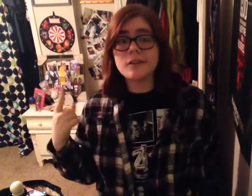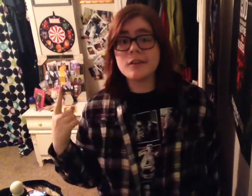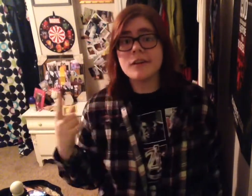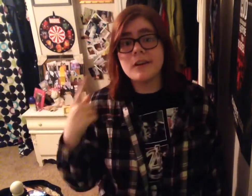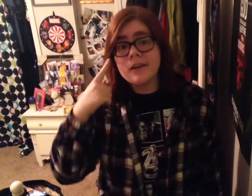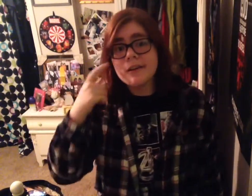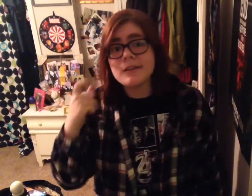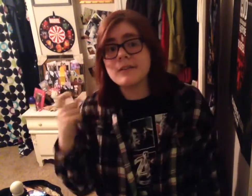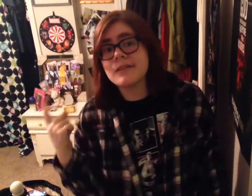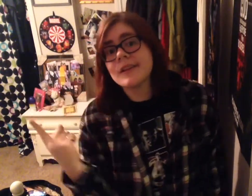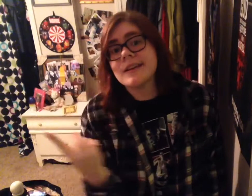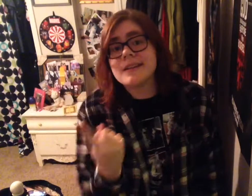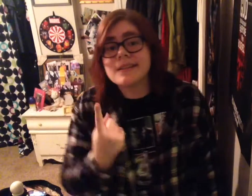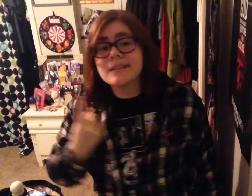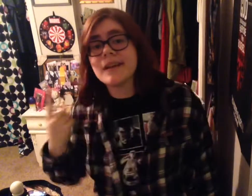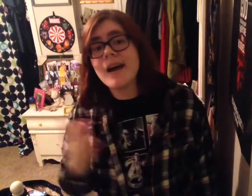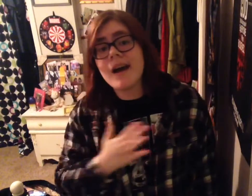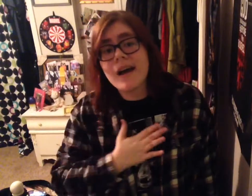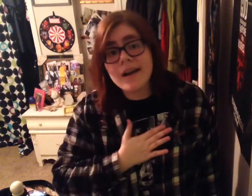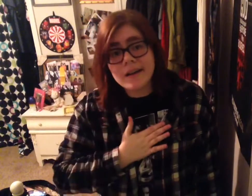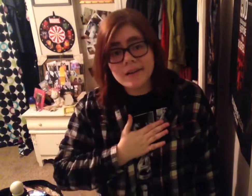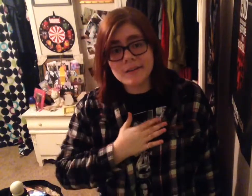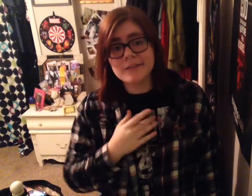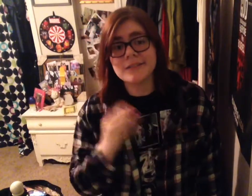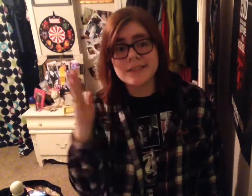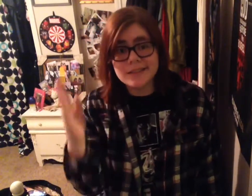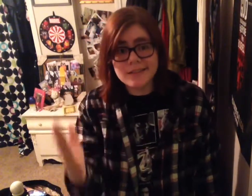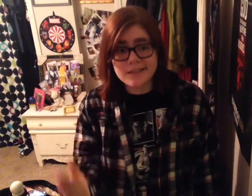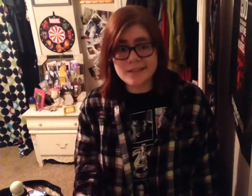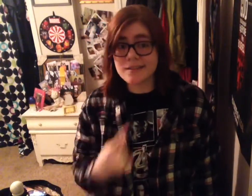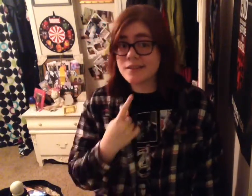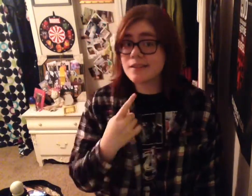always I will sing